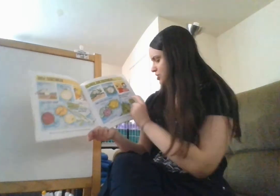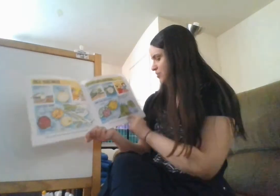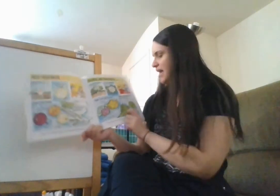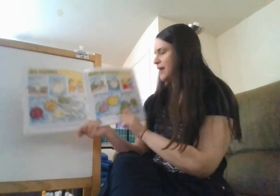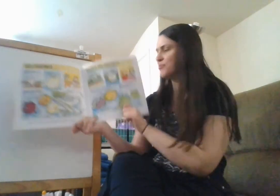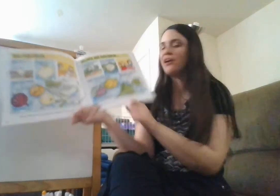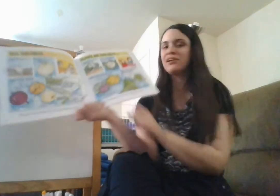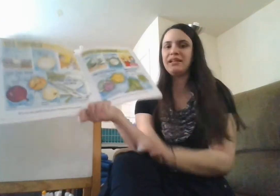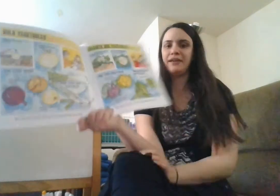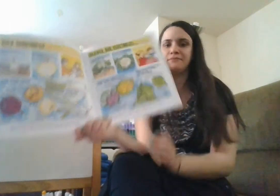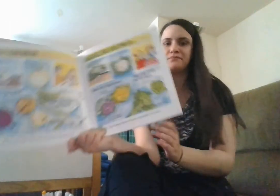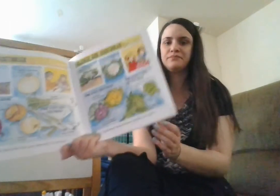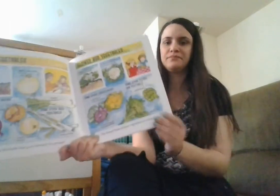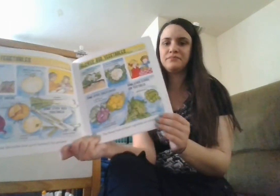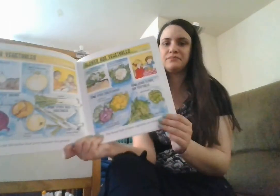artichokes and broccoli.